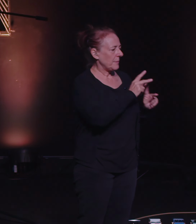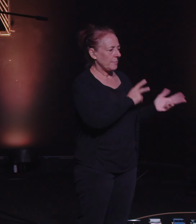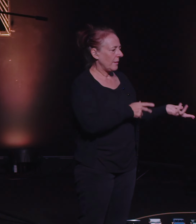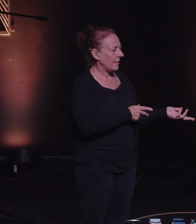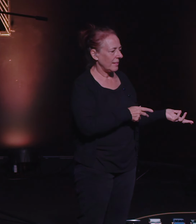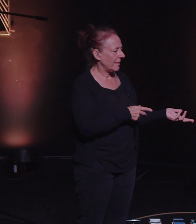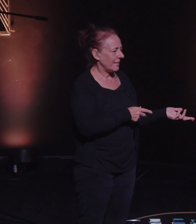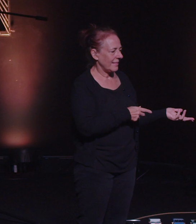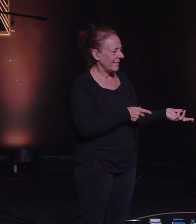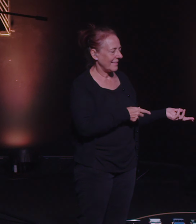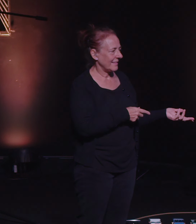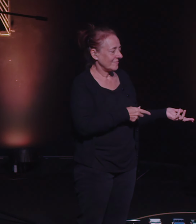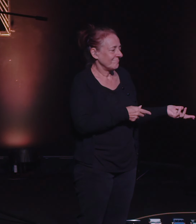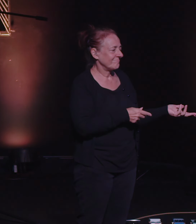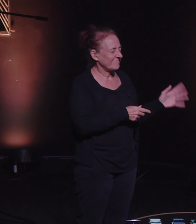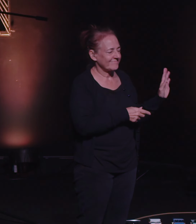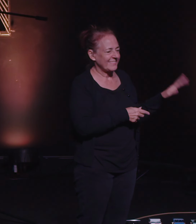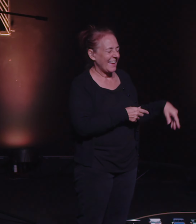people don't